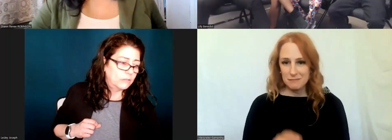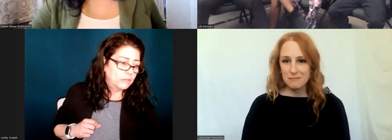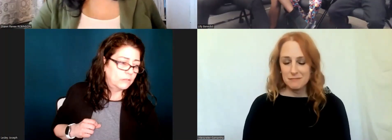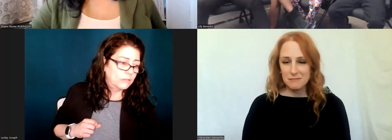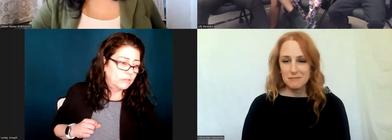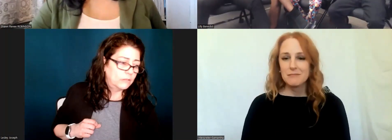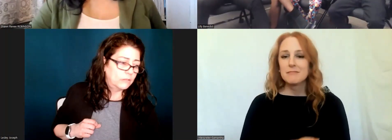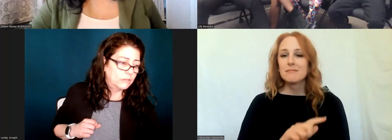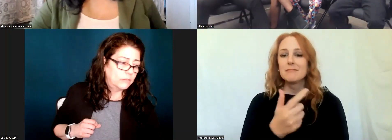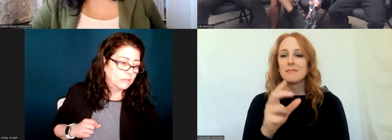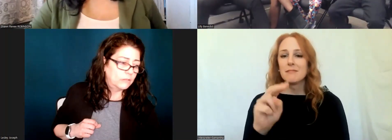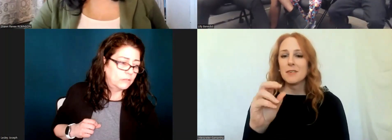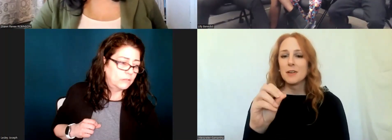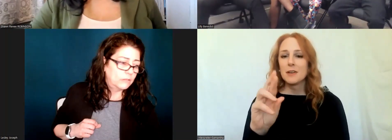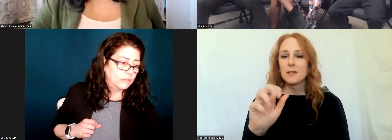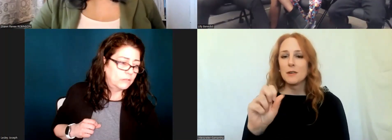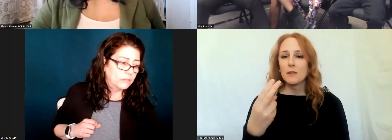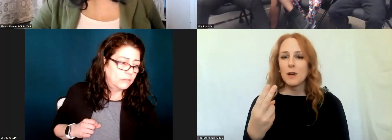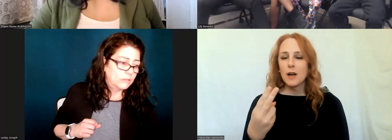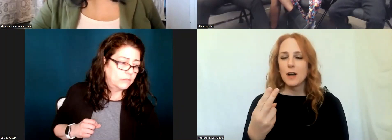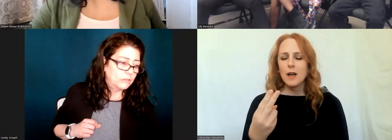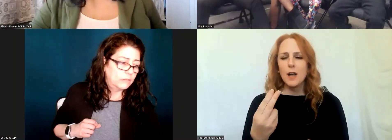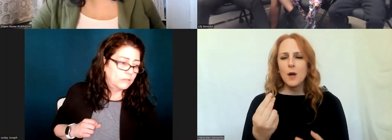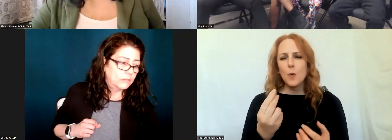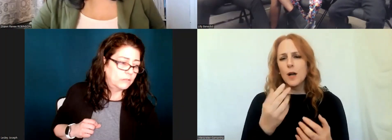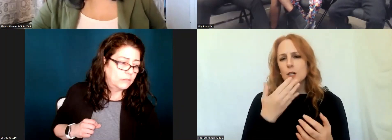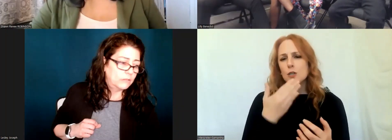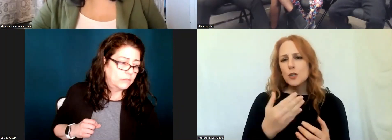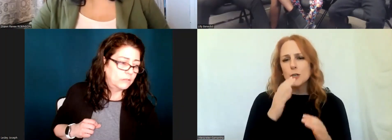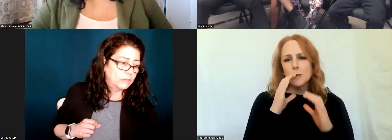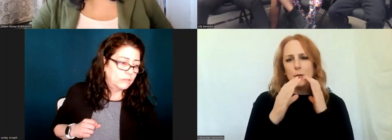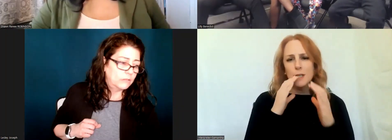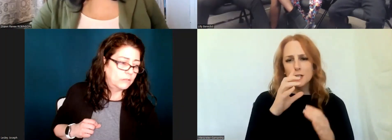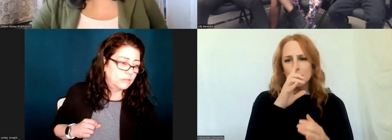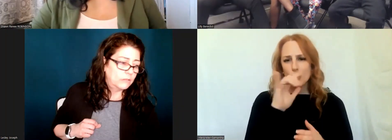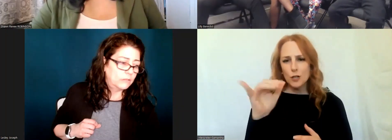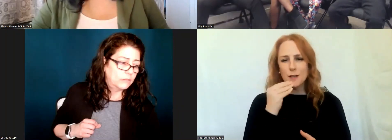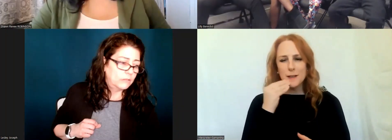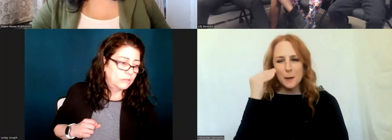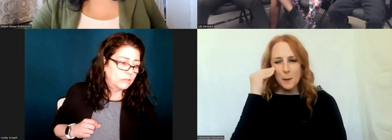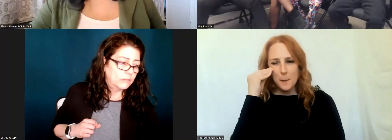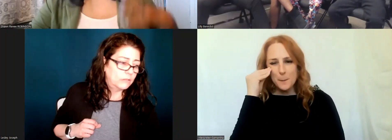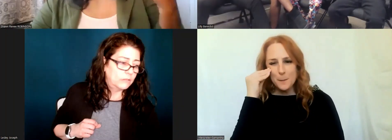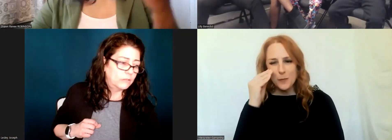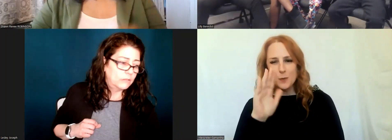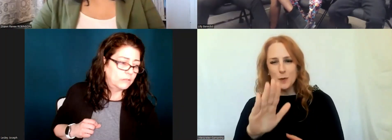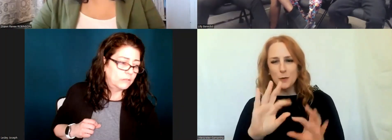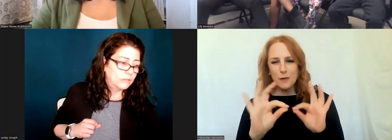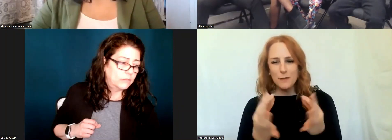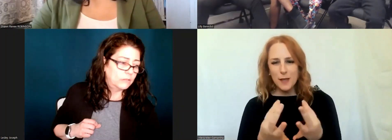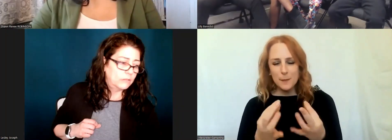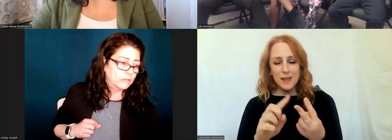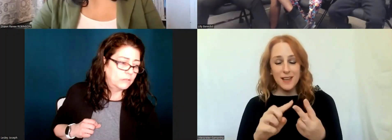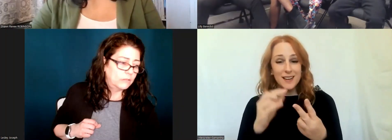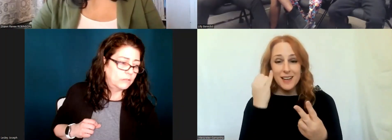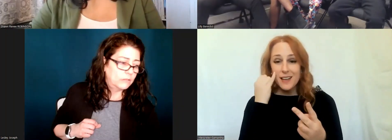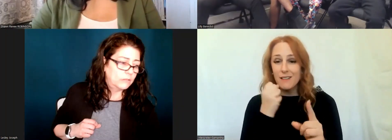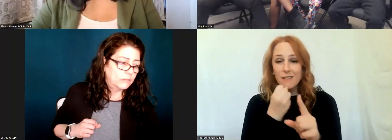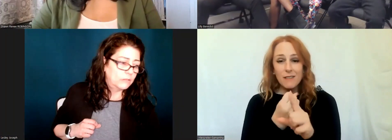then Nora, what's good and effective communication for you with your family, and how do you